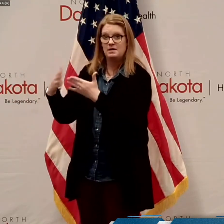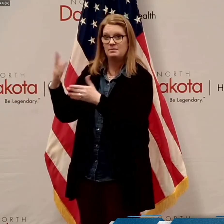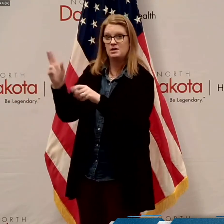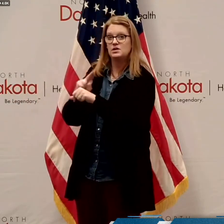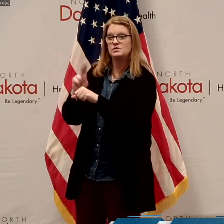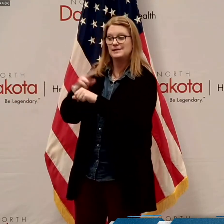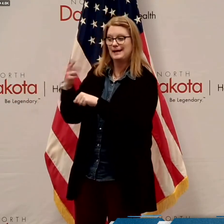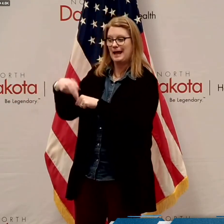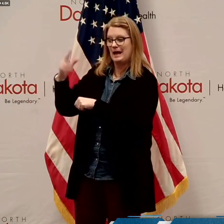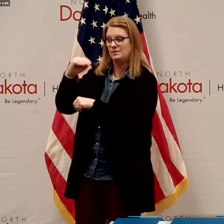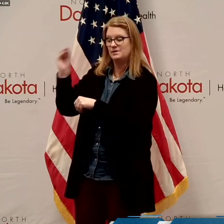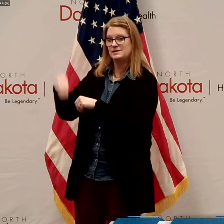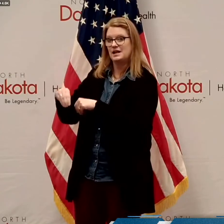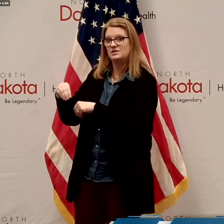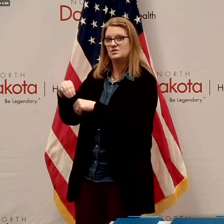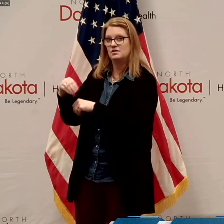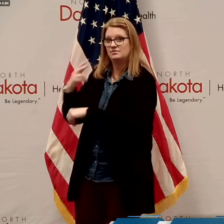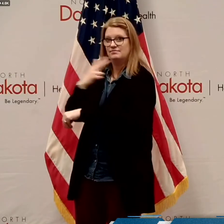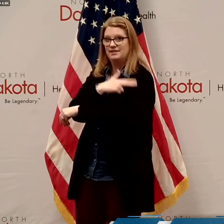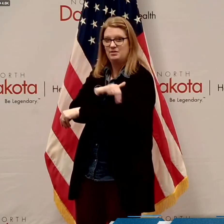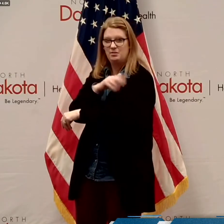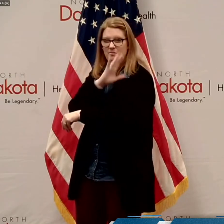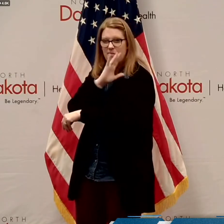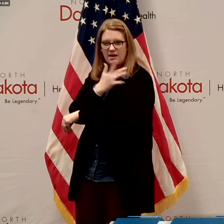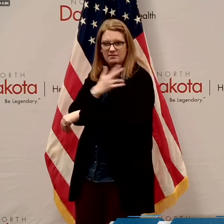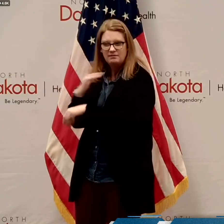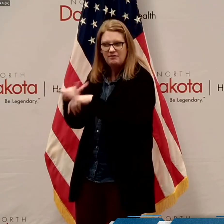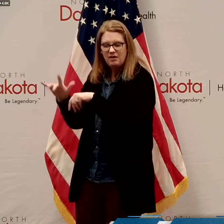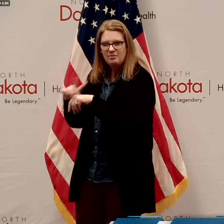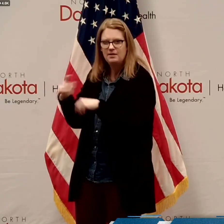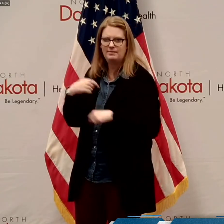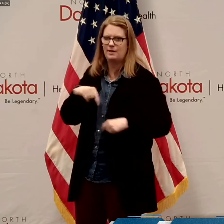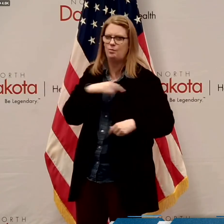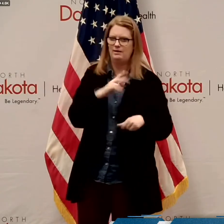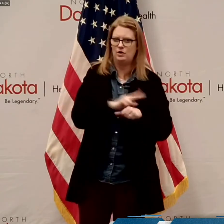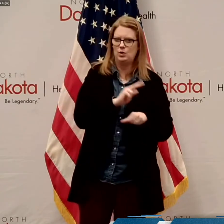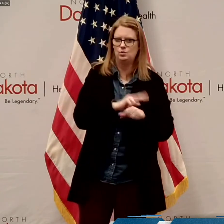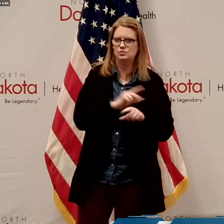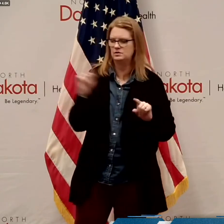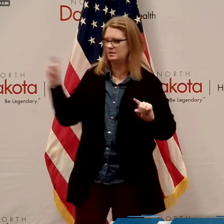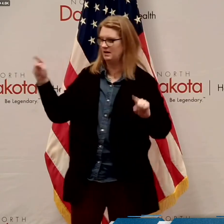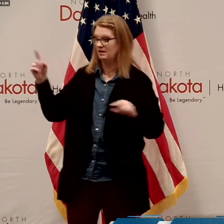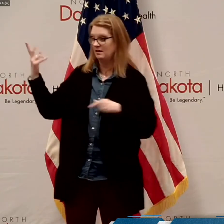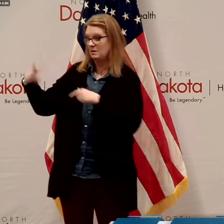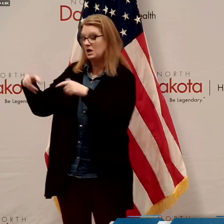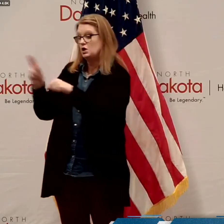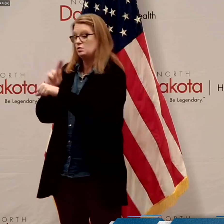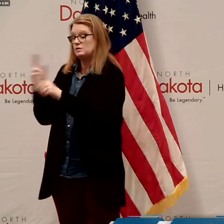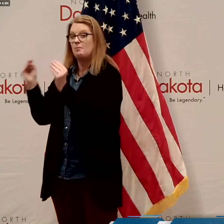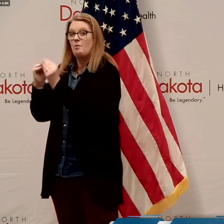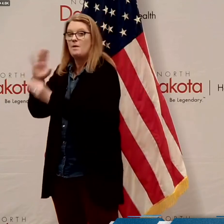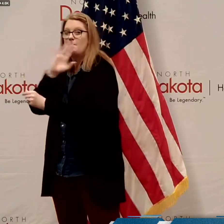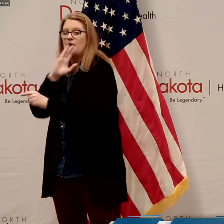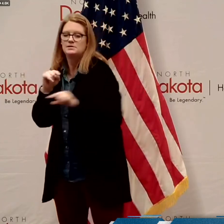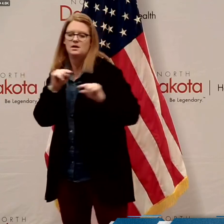of their healthcare capacity for COVID than we did at any point in time. And so we're not looking at the calendar. We have to